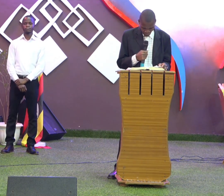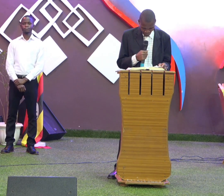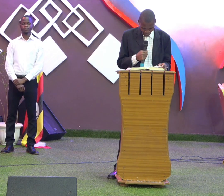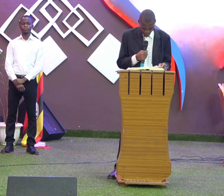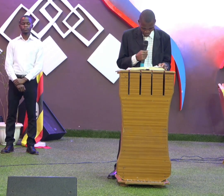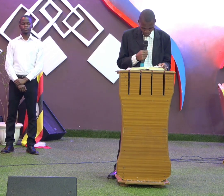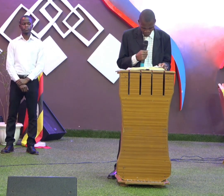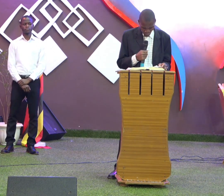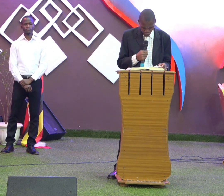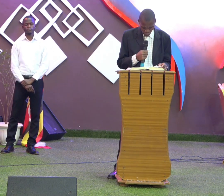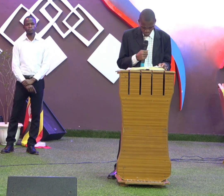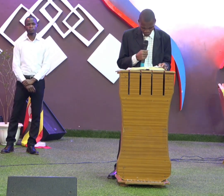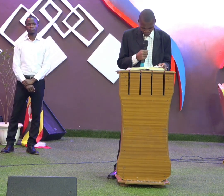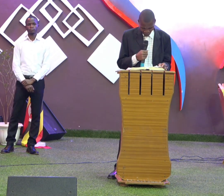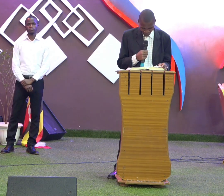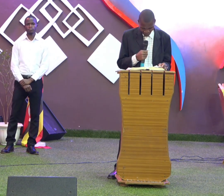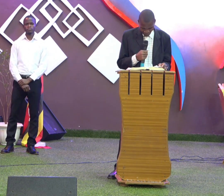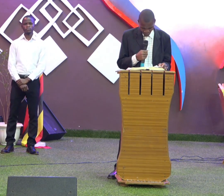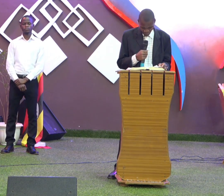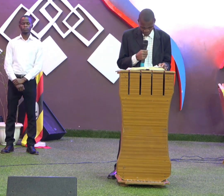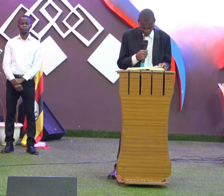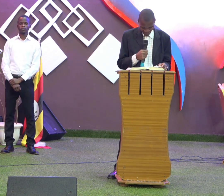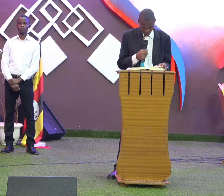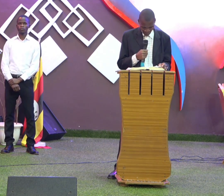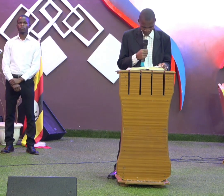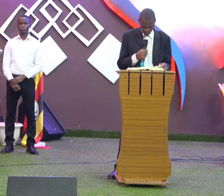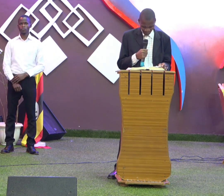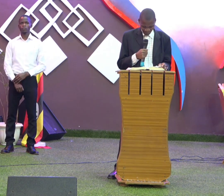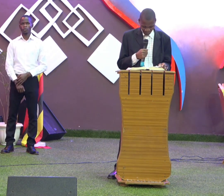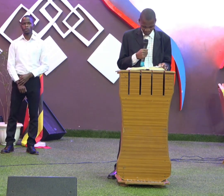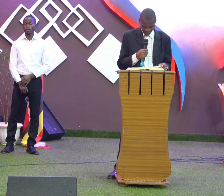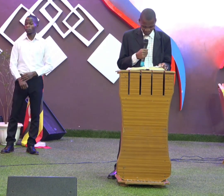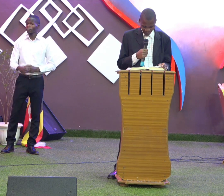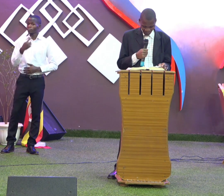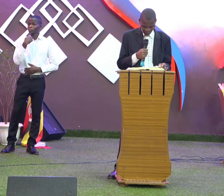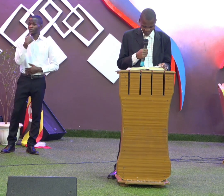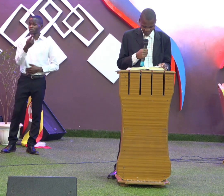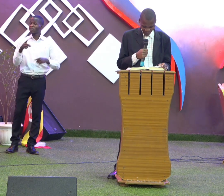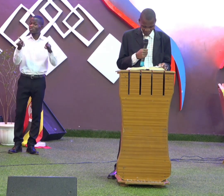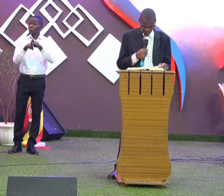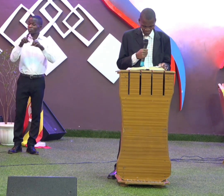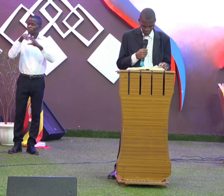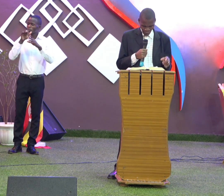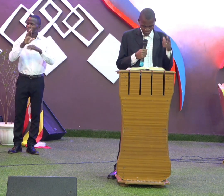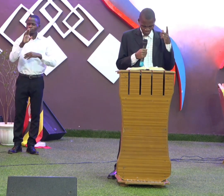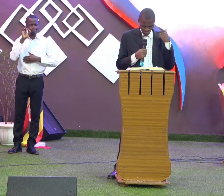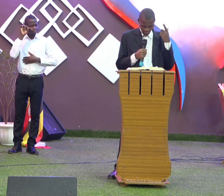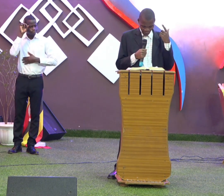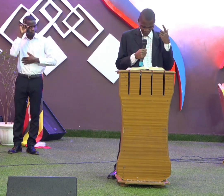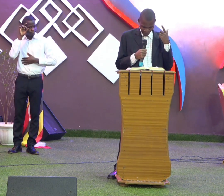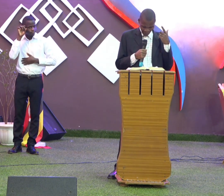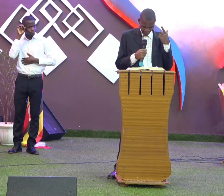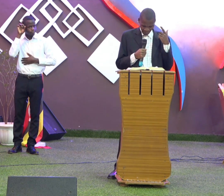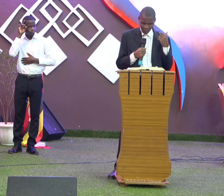your voice, or some winged creature tell the matter. Agambi, ne mukirowoozo kyo. Even in your